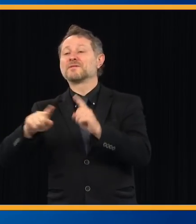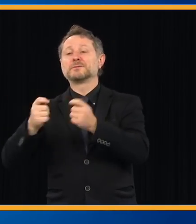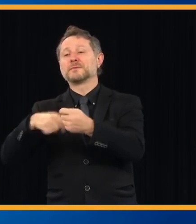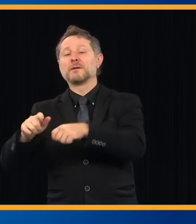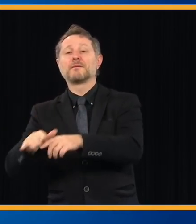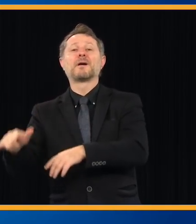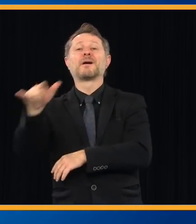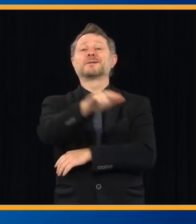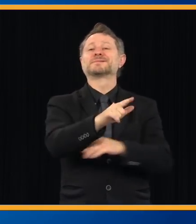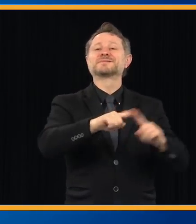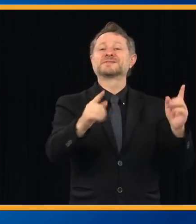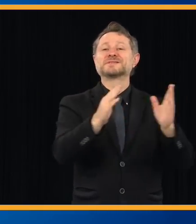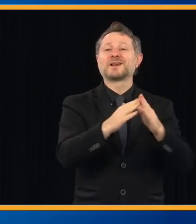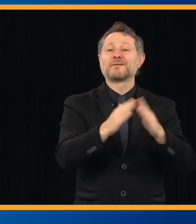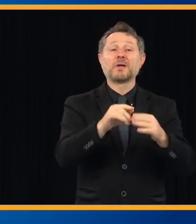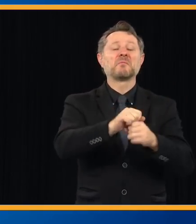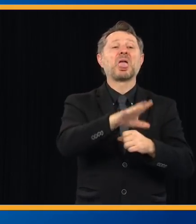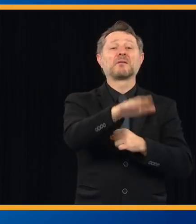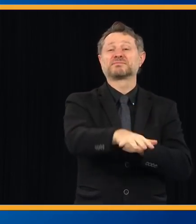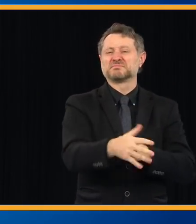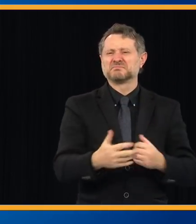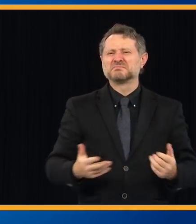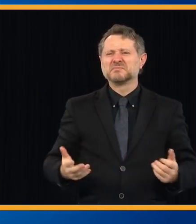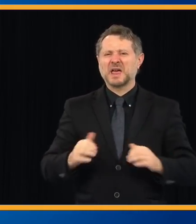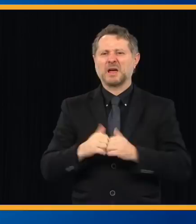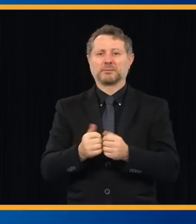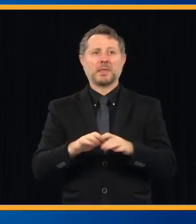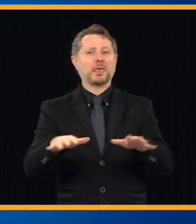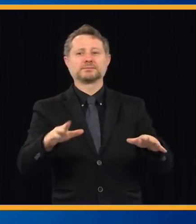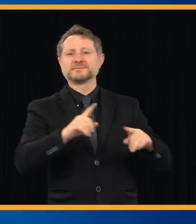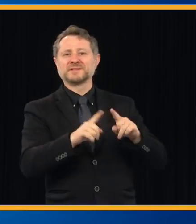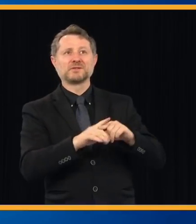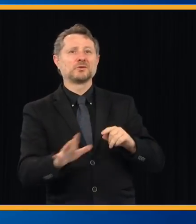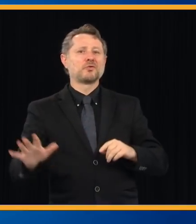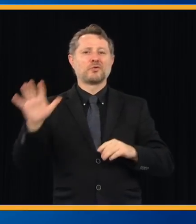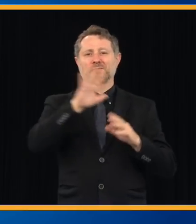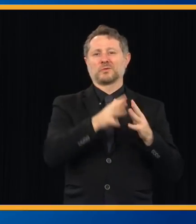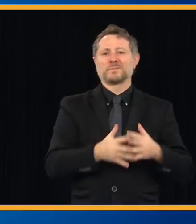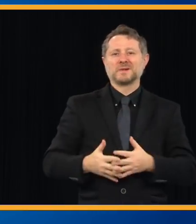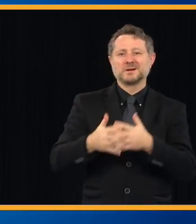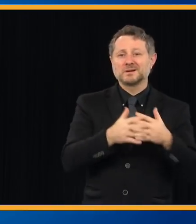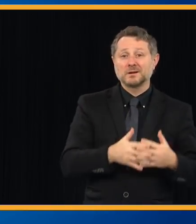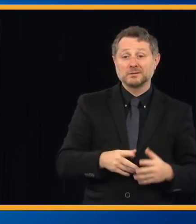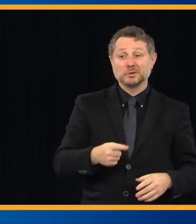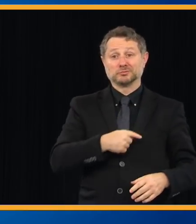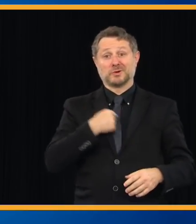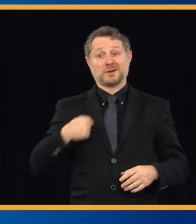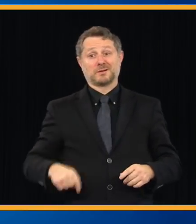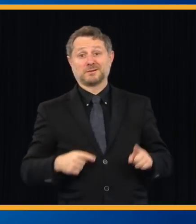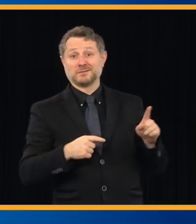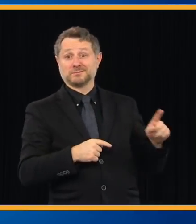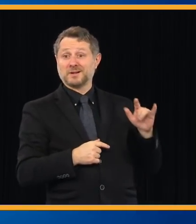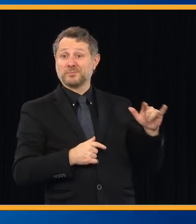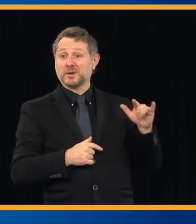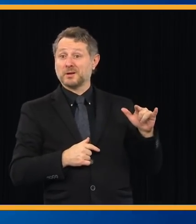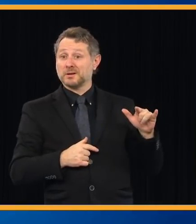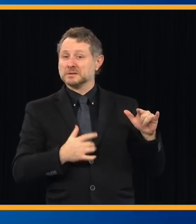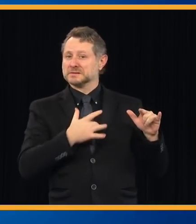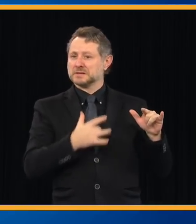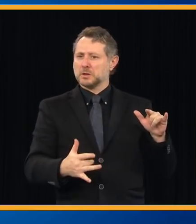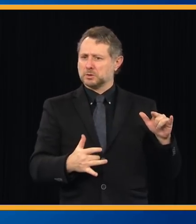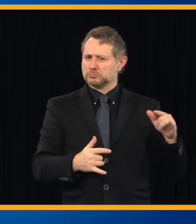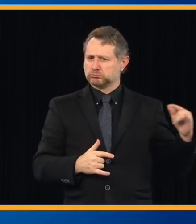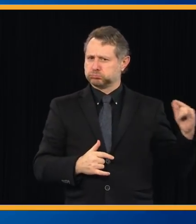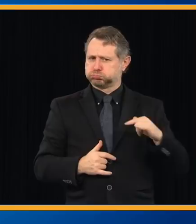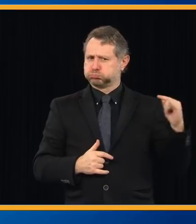United States. That's what happened. Flights from China proportionately go to the west coast of the